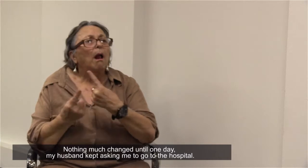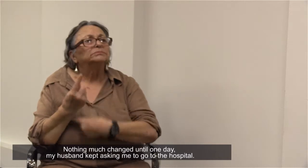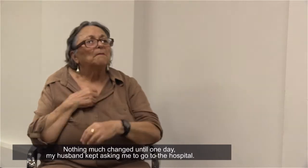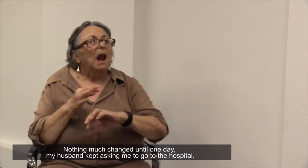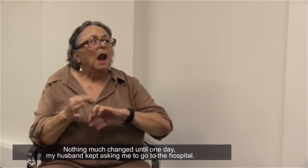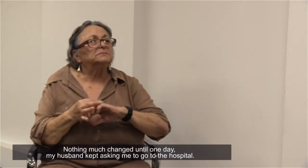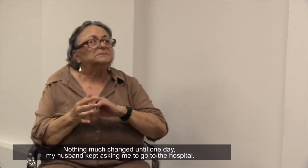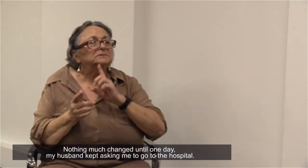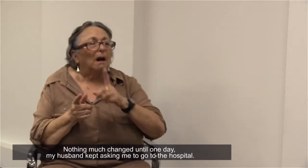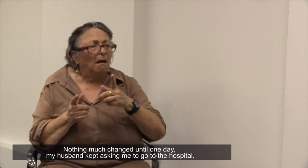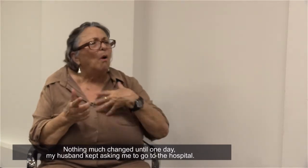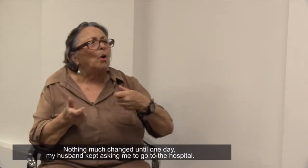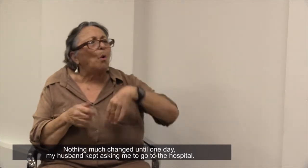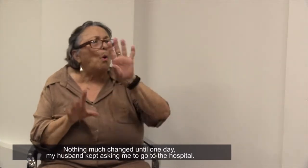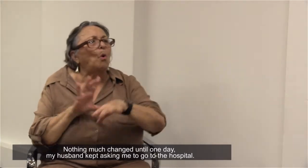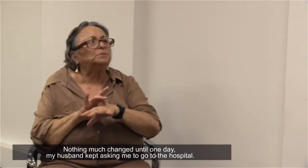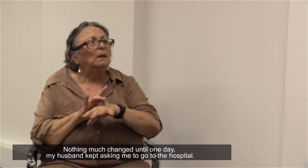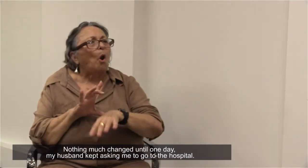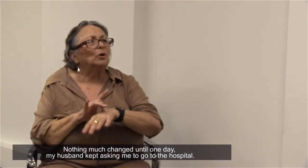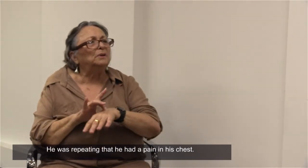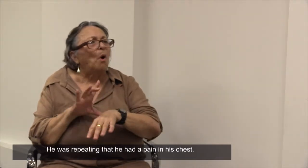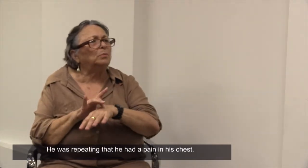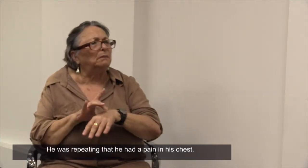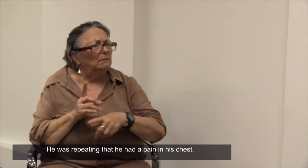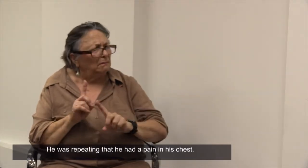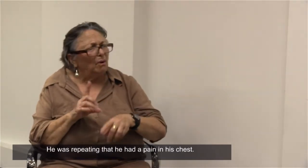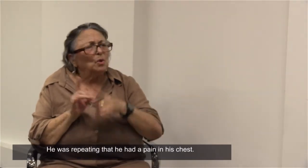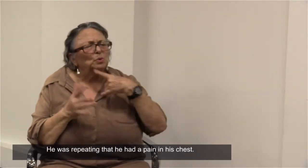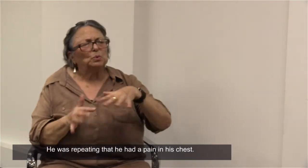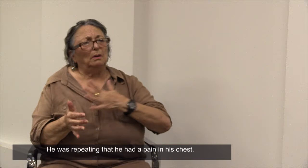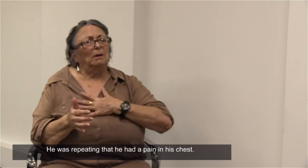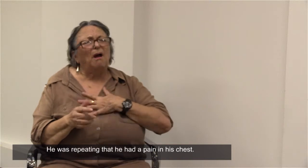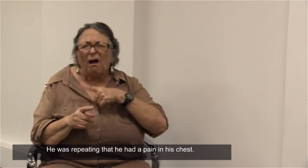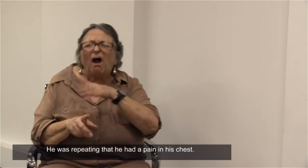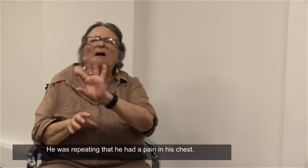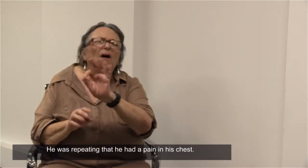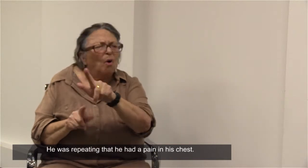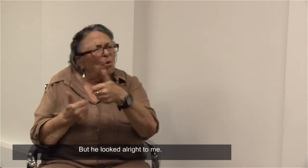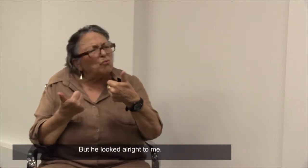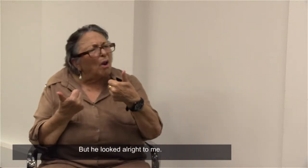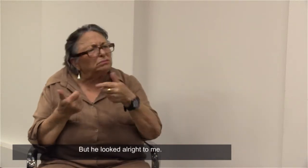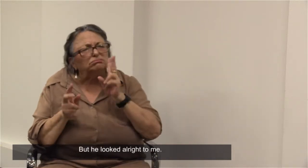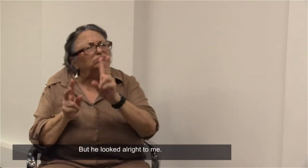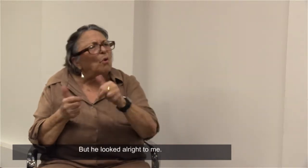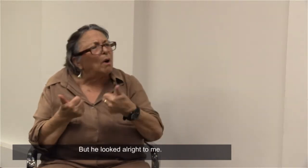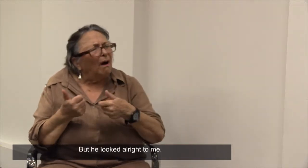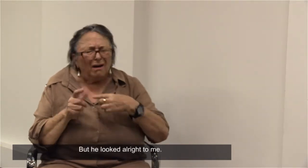one day my husband kept asking me to go to the hospital. He was repeating that he had a pain in his chest, but he looked all right